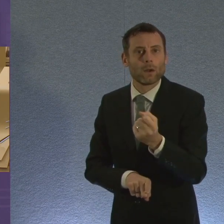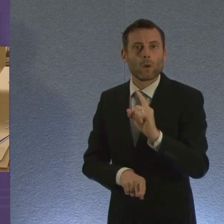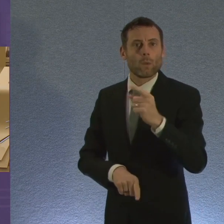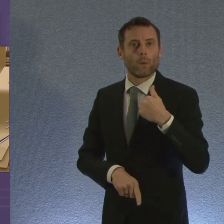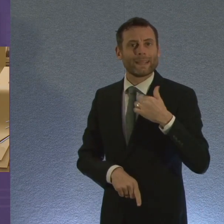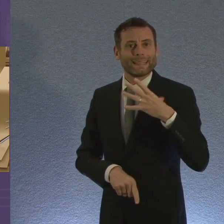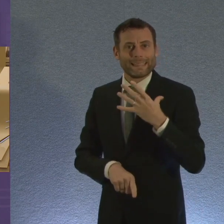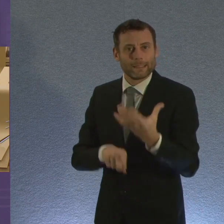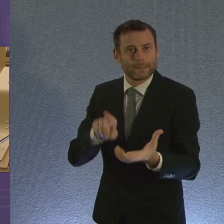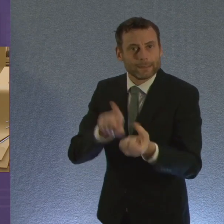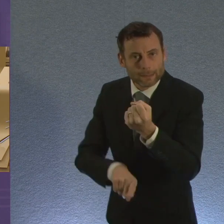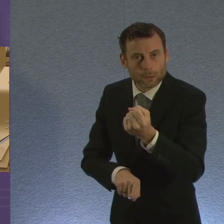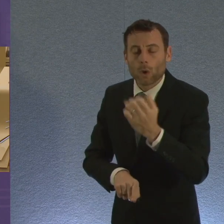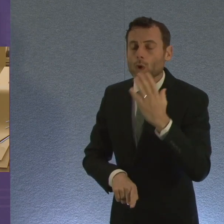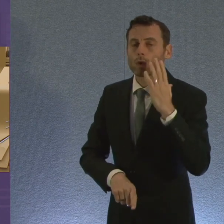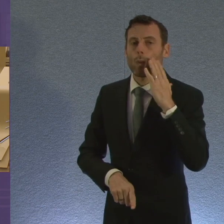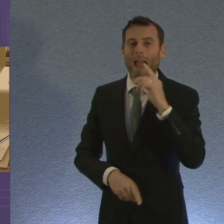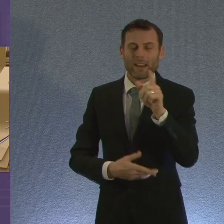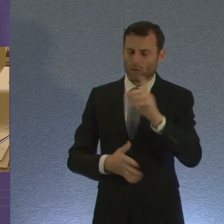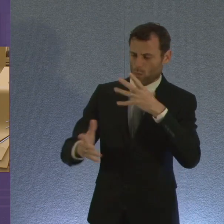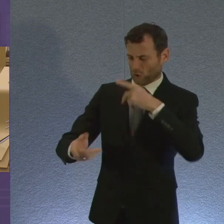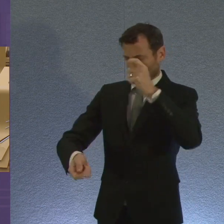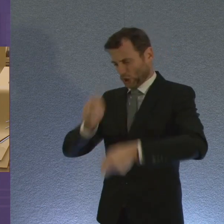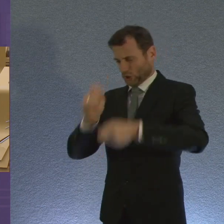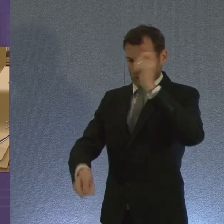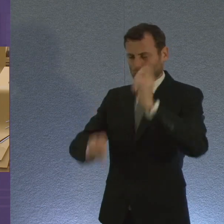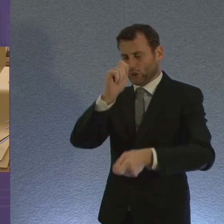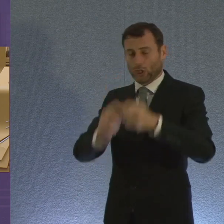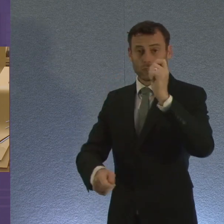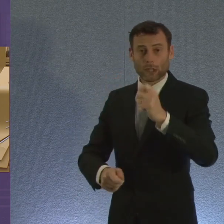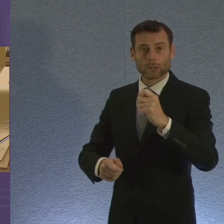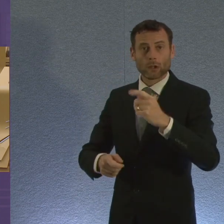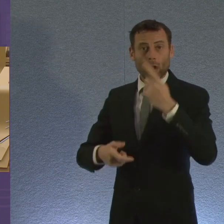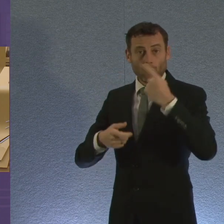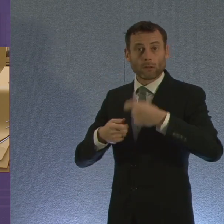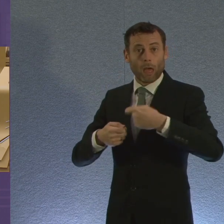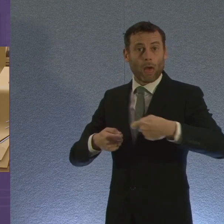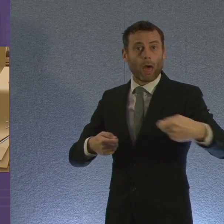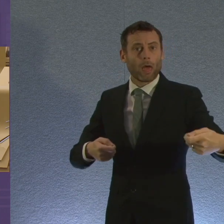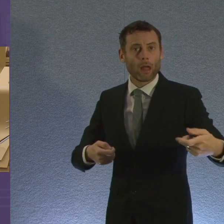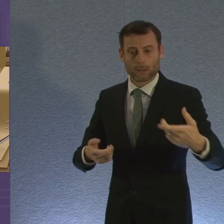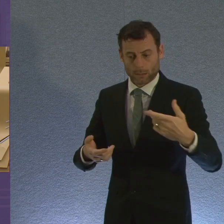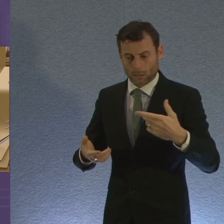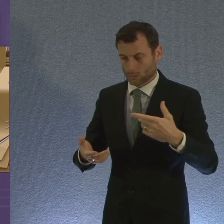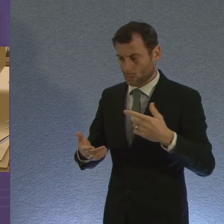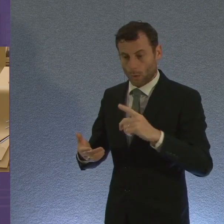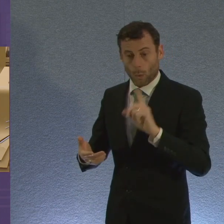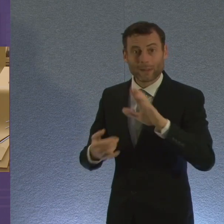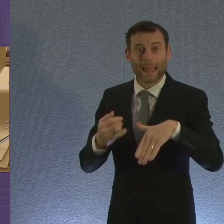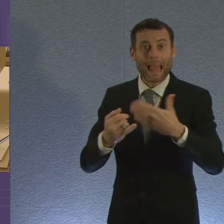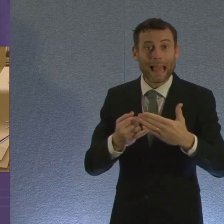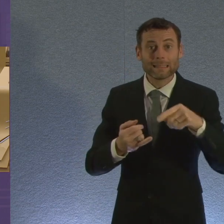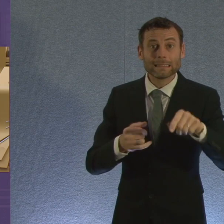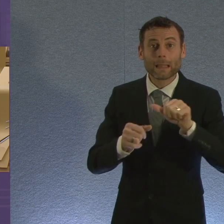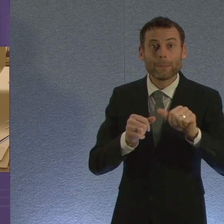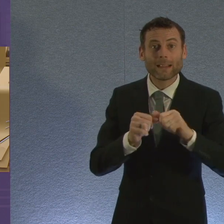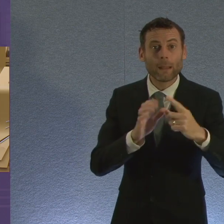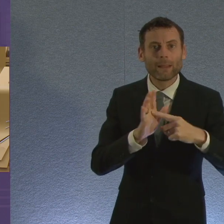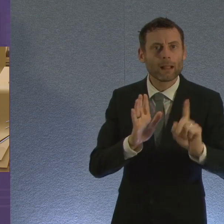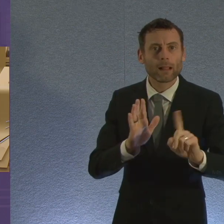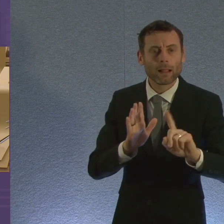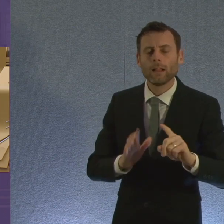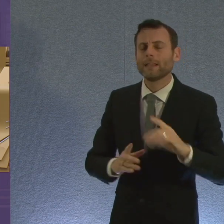in terms of amendments. Because otherwise we could sit here all night and into tomorrow and we wouldn't have a better bill. So if any of my colleagues in